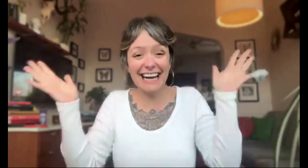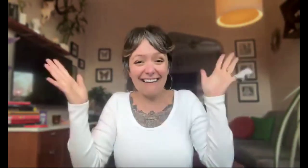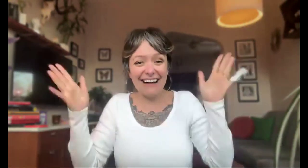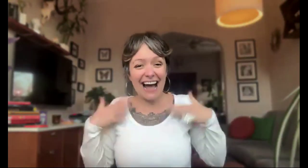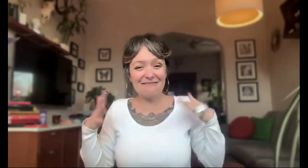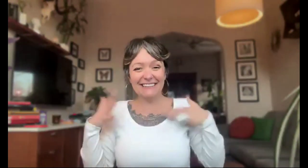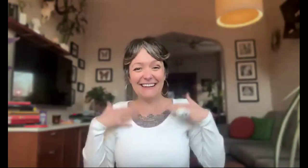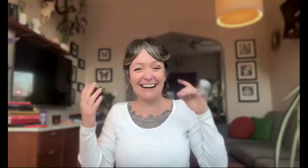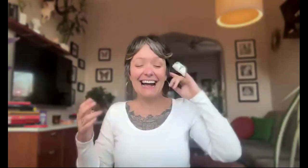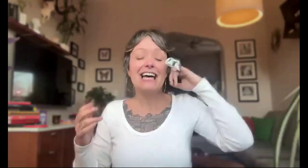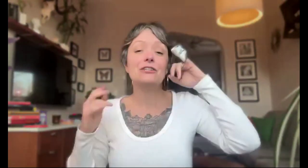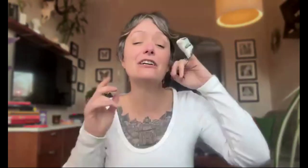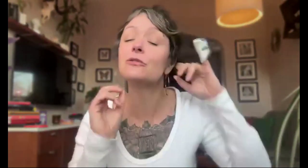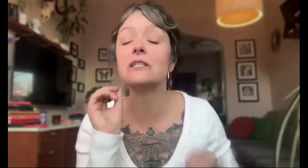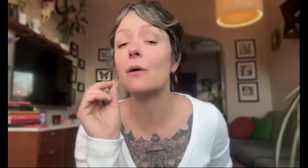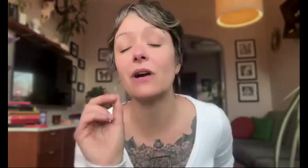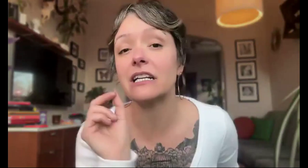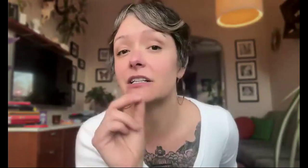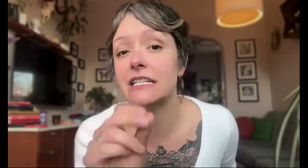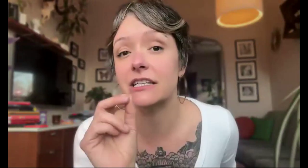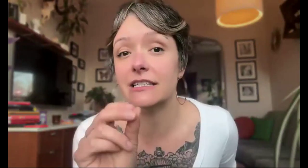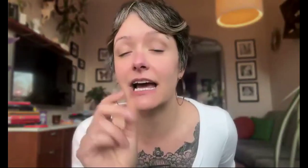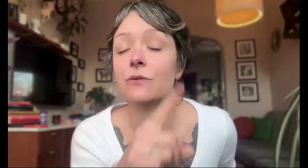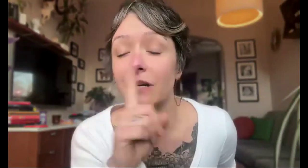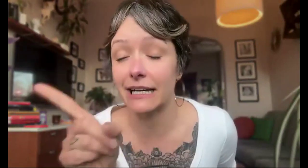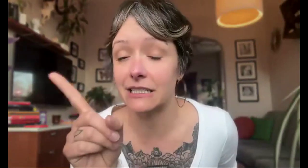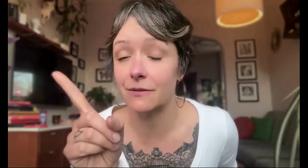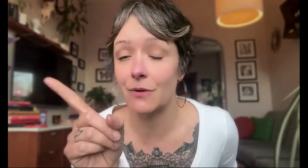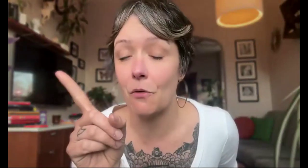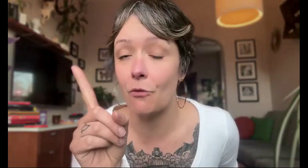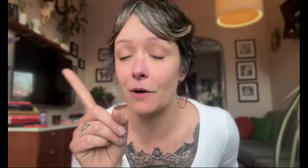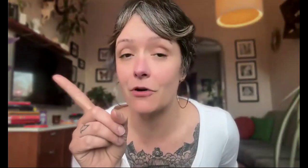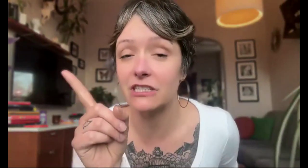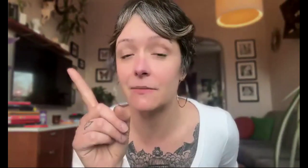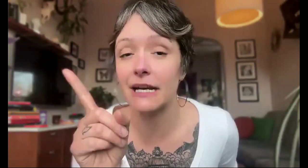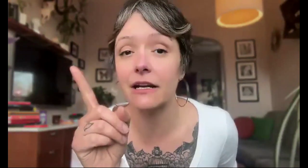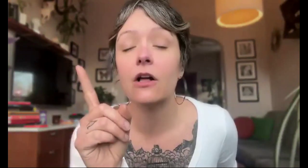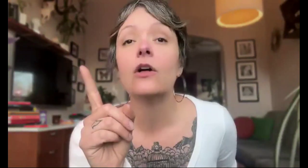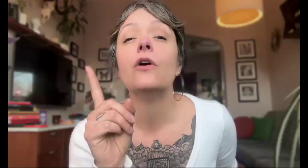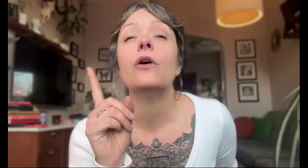at that. So here's the reason why we're going to start teaching these signs and we're going to get to some more emotions in a minute.